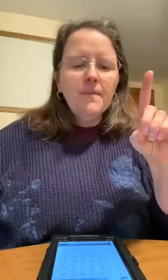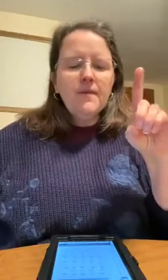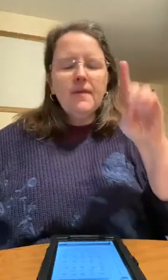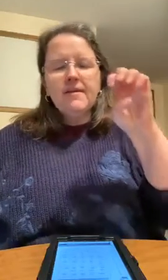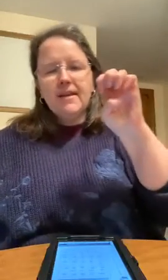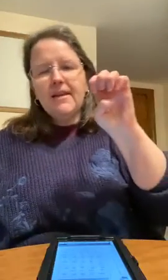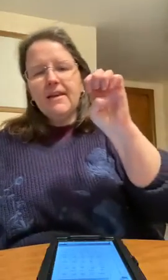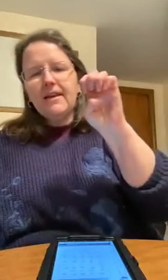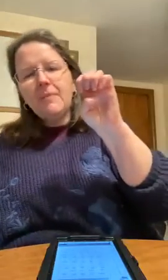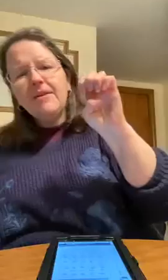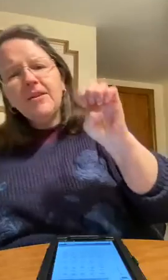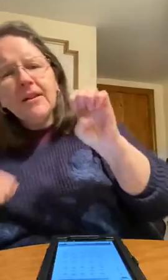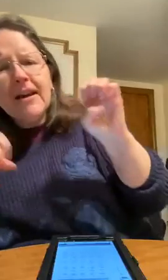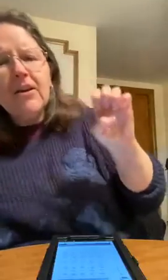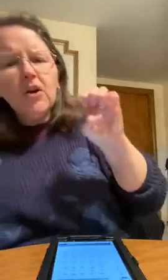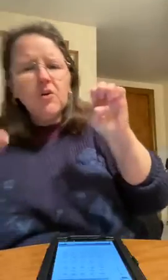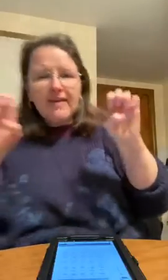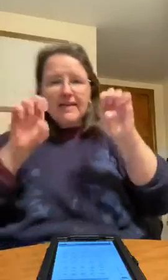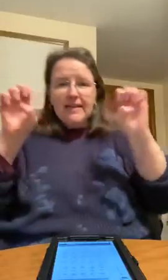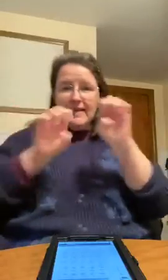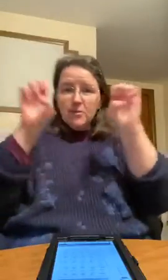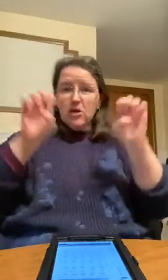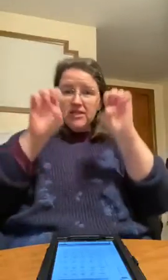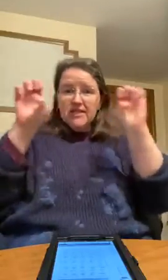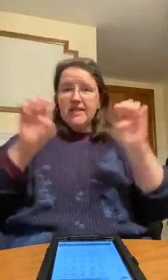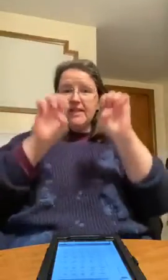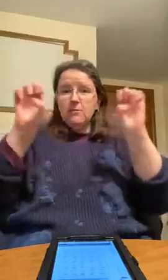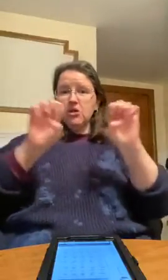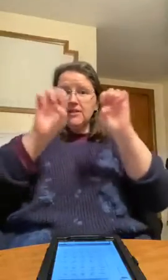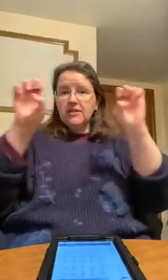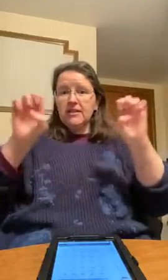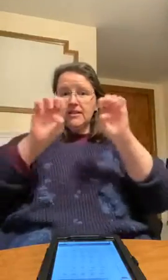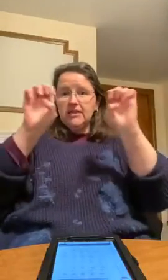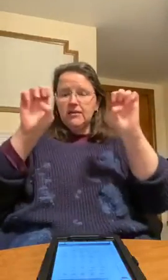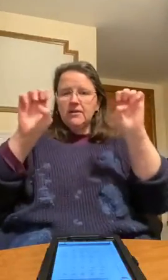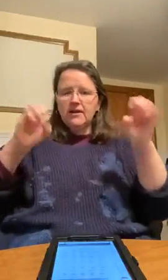There's the E. You can kind of go E, emergency. Okay.